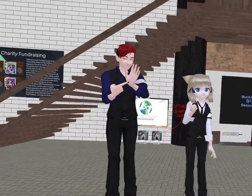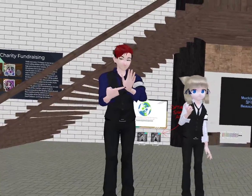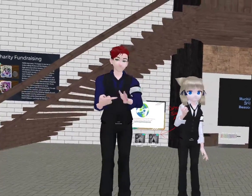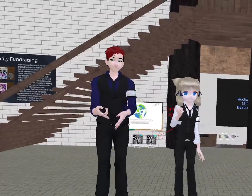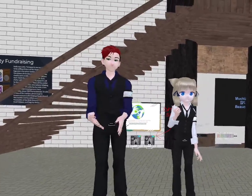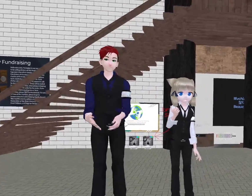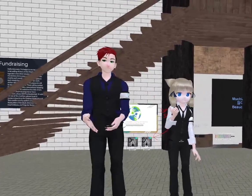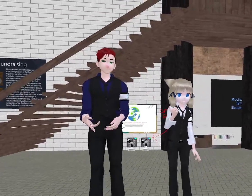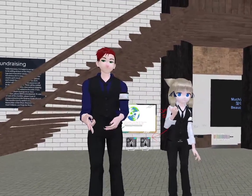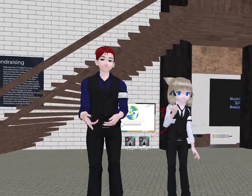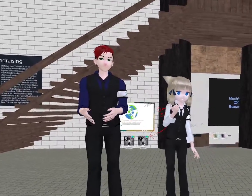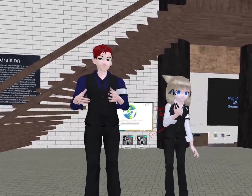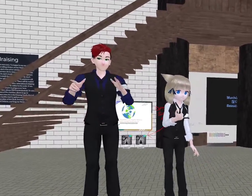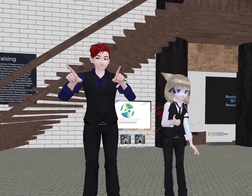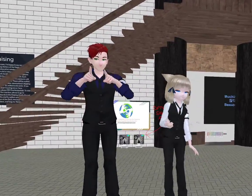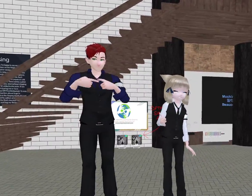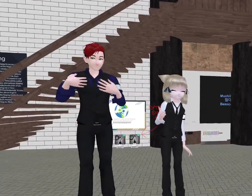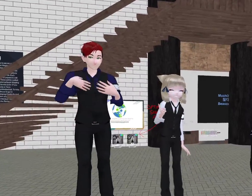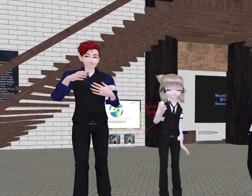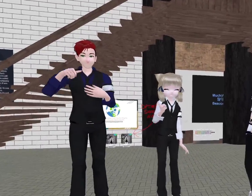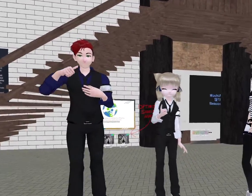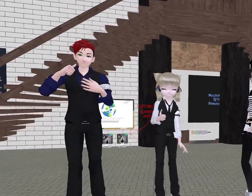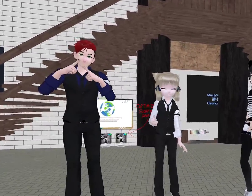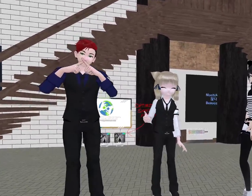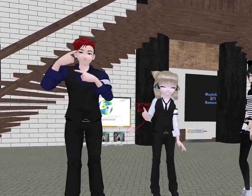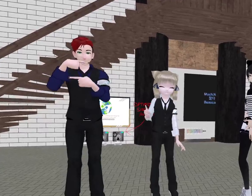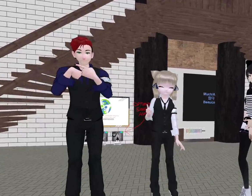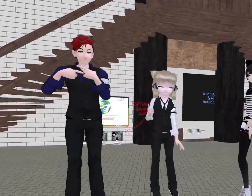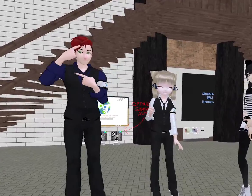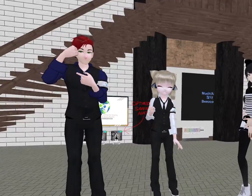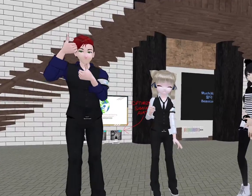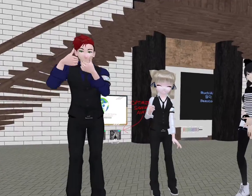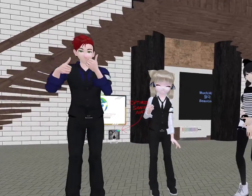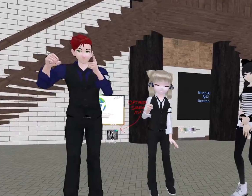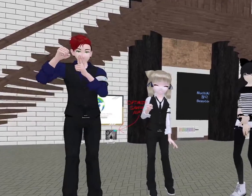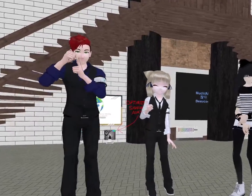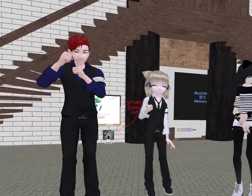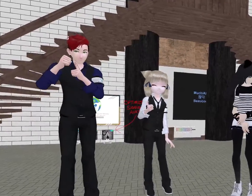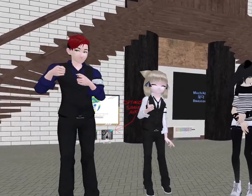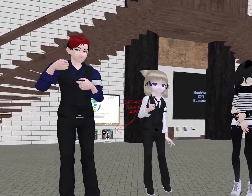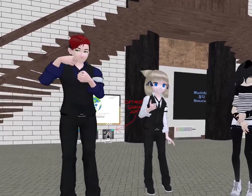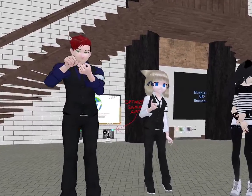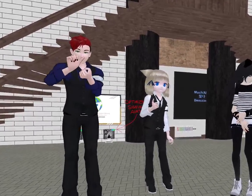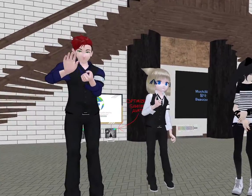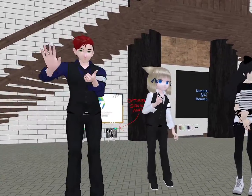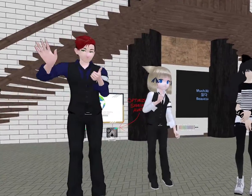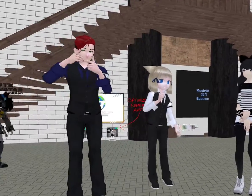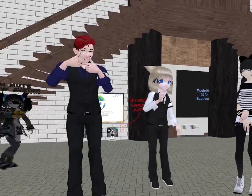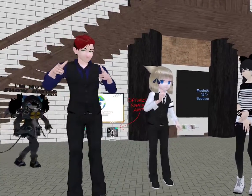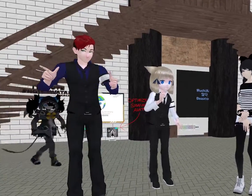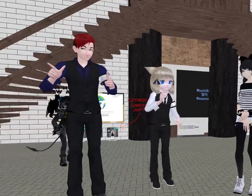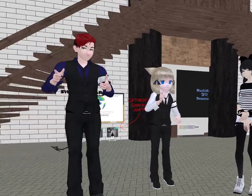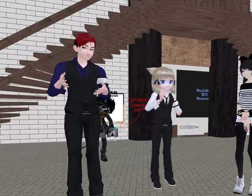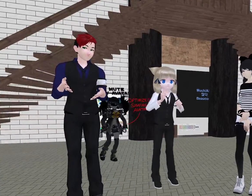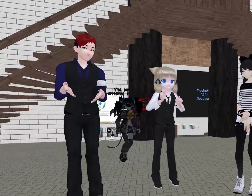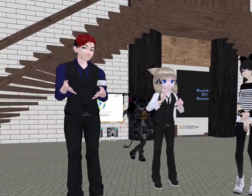There's also different signs for a lot of different things for each and every single one of those languages. Also note that there's